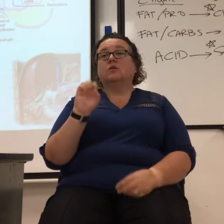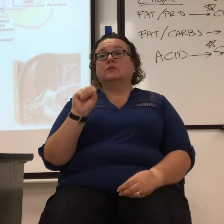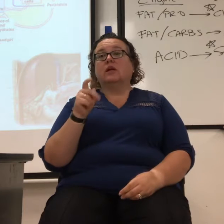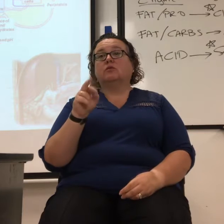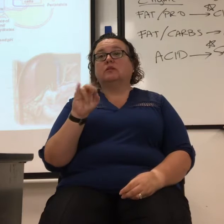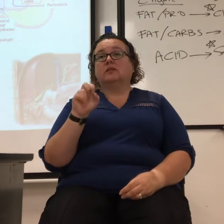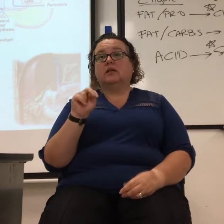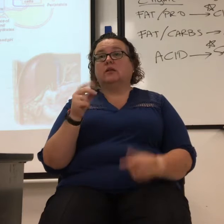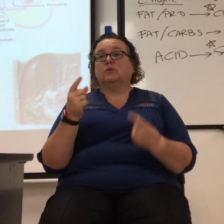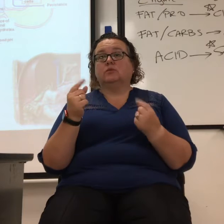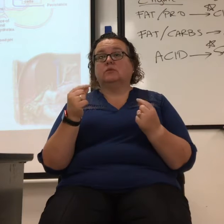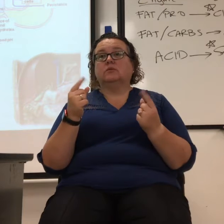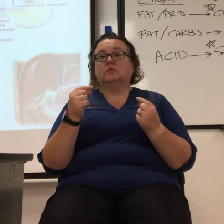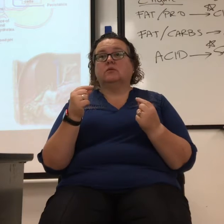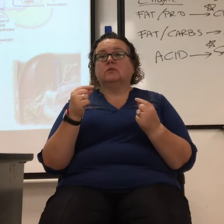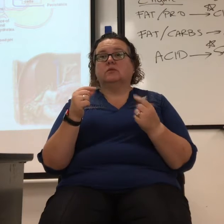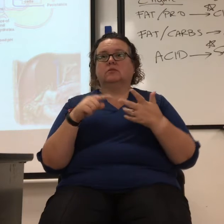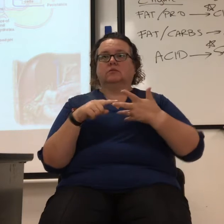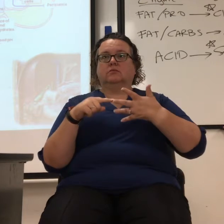it will